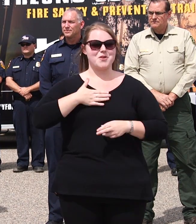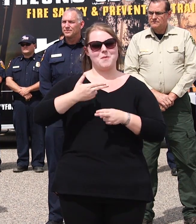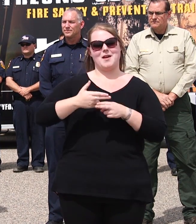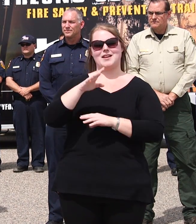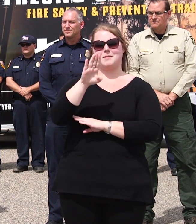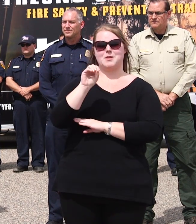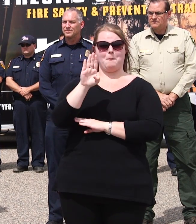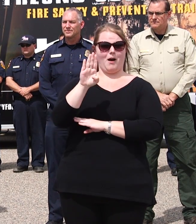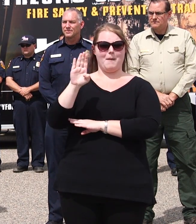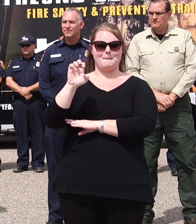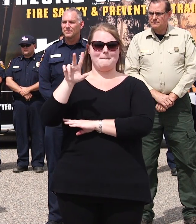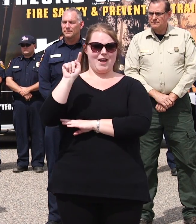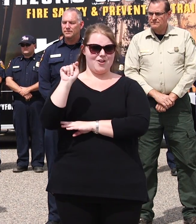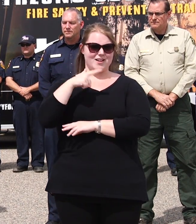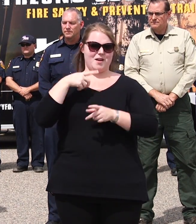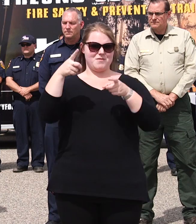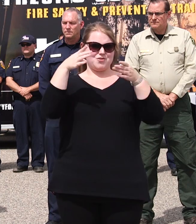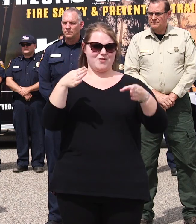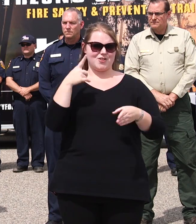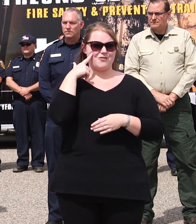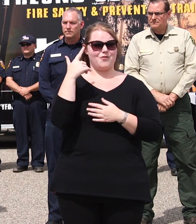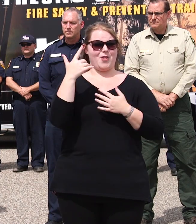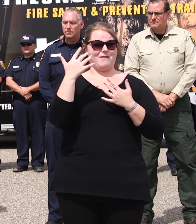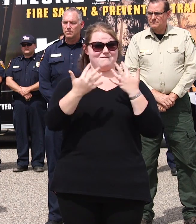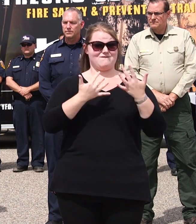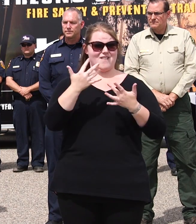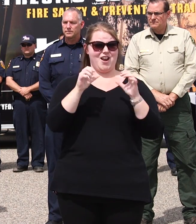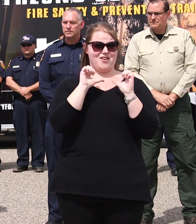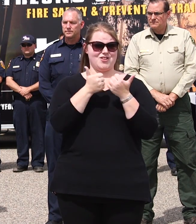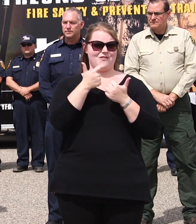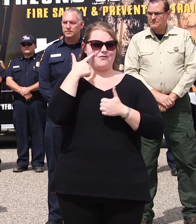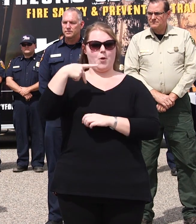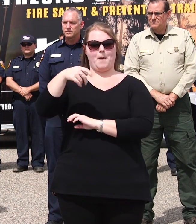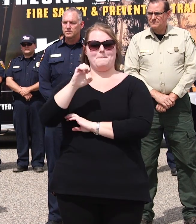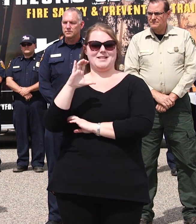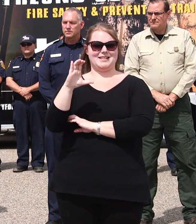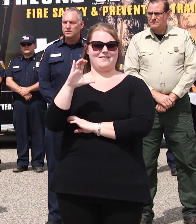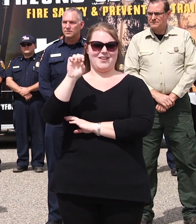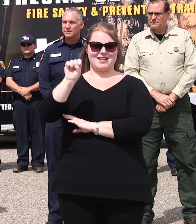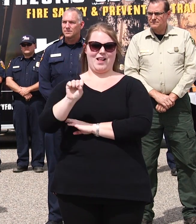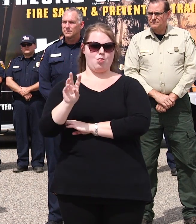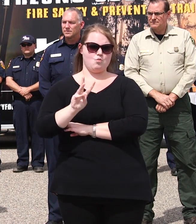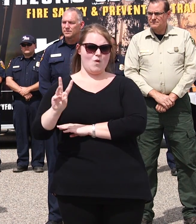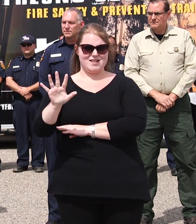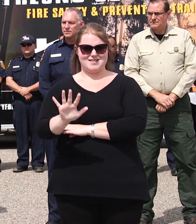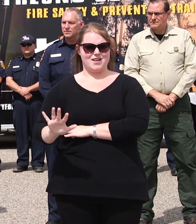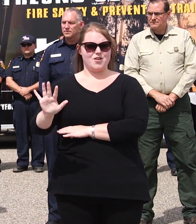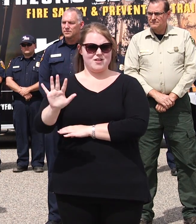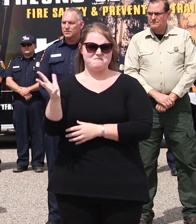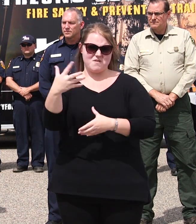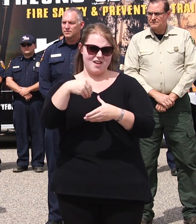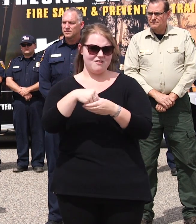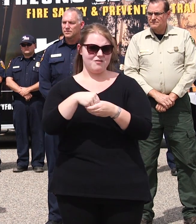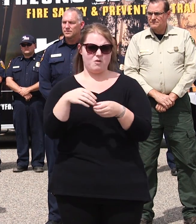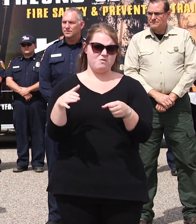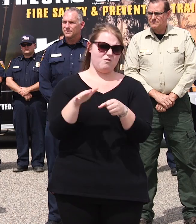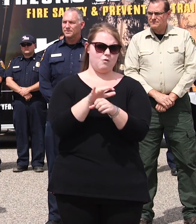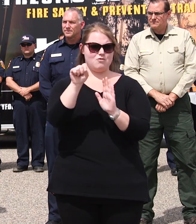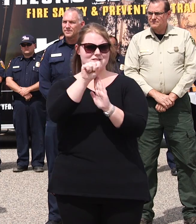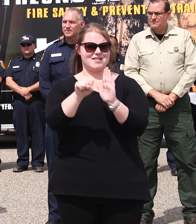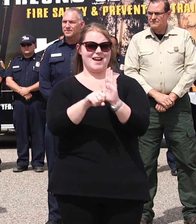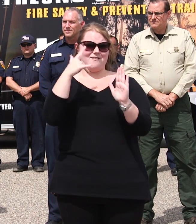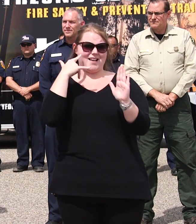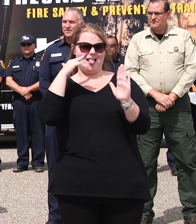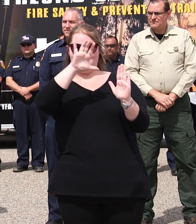Baird. I'm the Director of Fire and Aviation for the Forest Service for the Pacific Southwest region. That encompasses the entire state of California